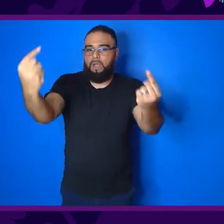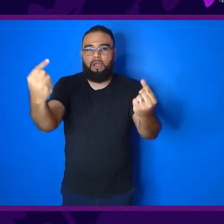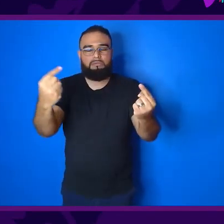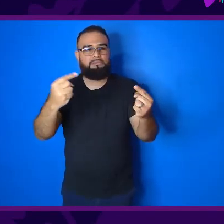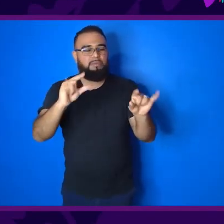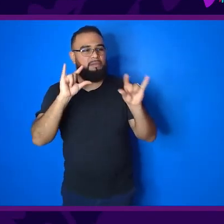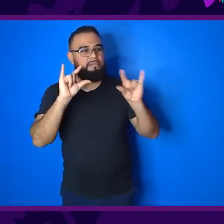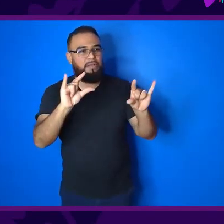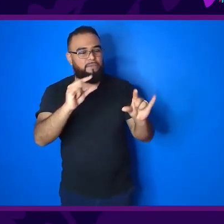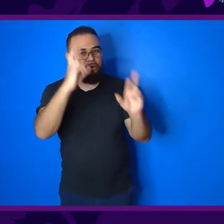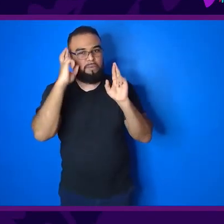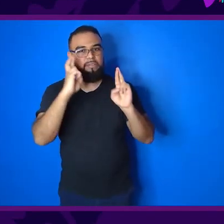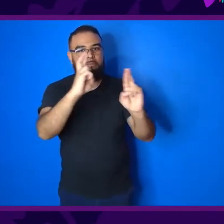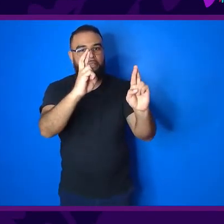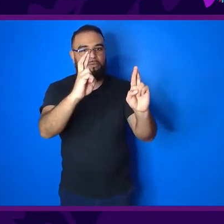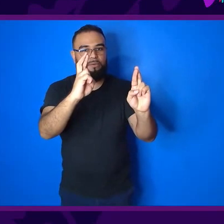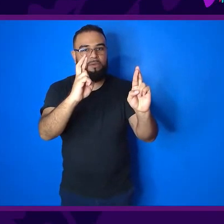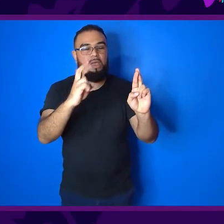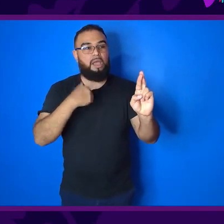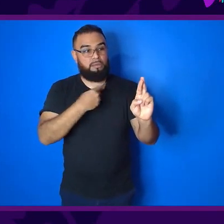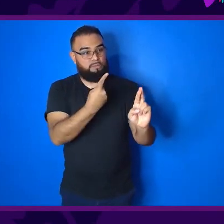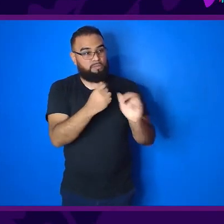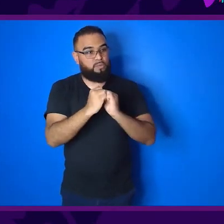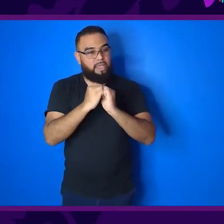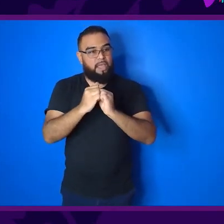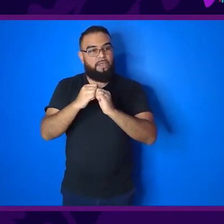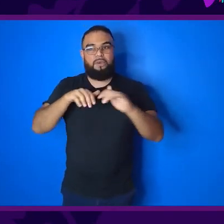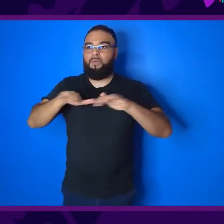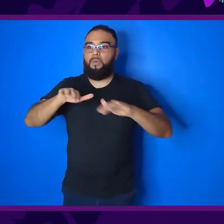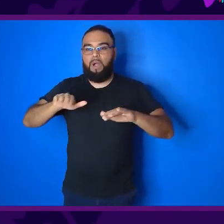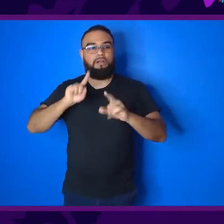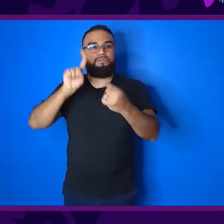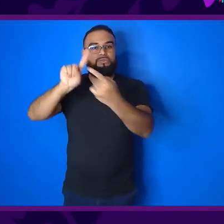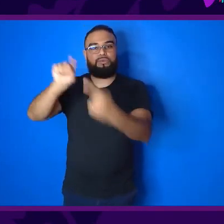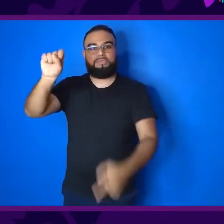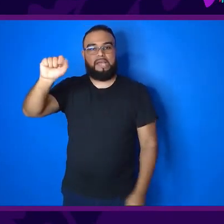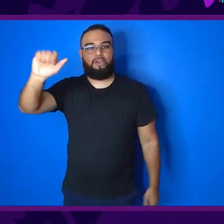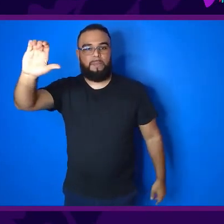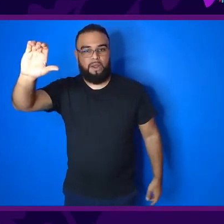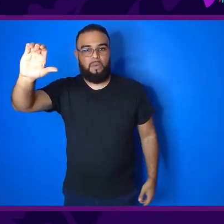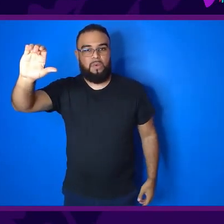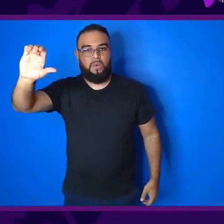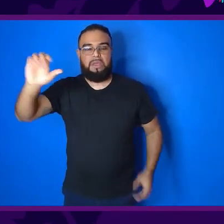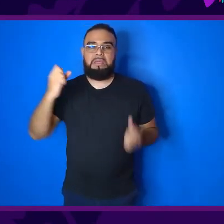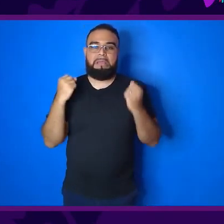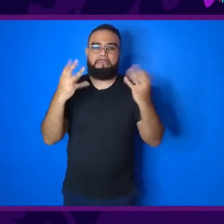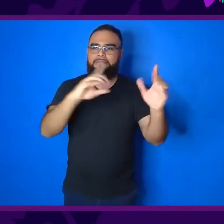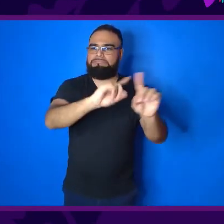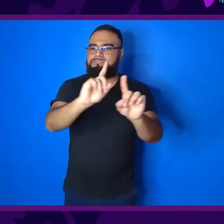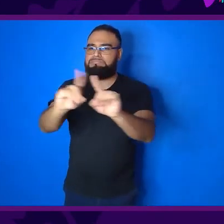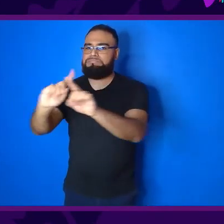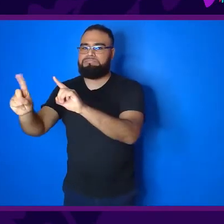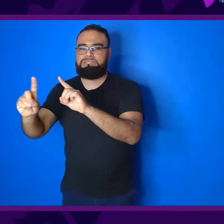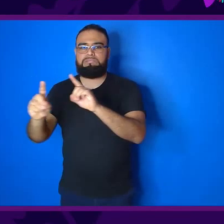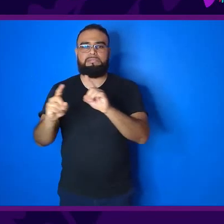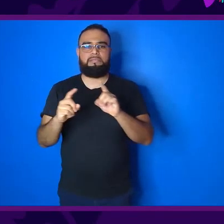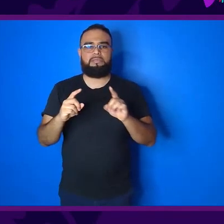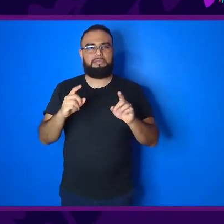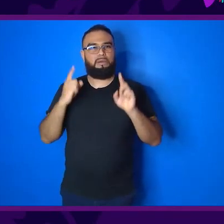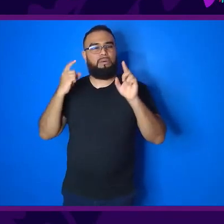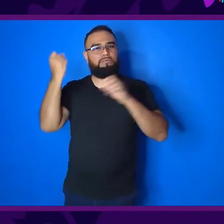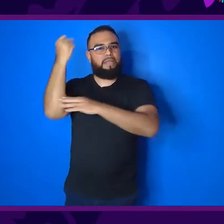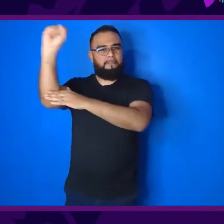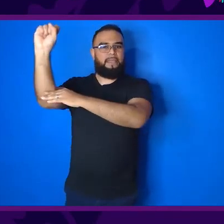to Sacramento. I worked with you in many other campaigns. Environmental justice, you've been a beacon in that important area